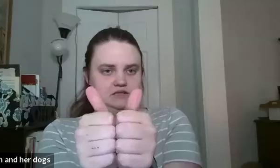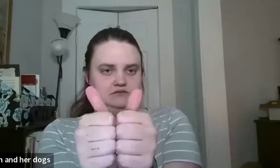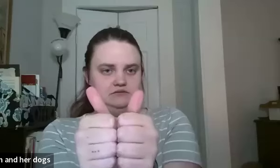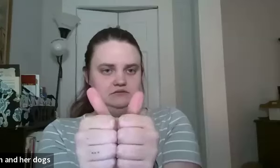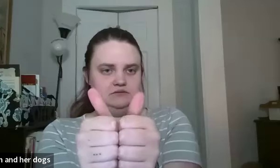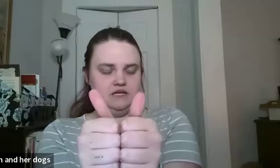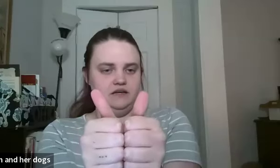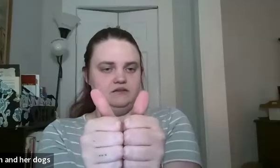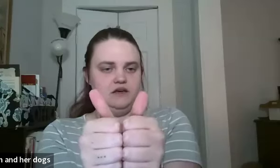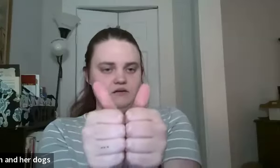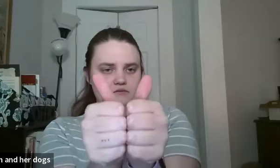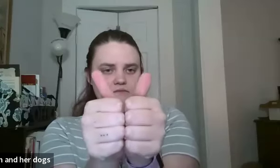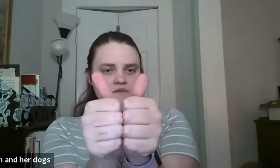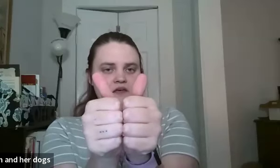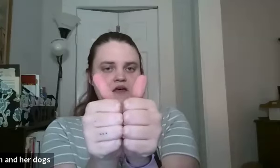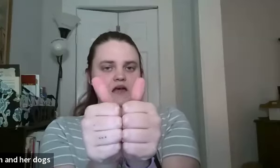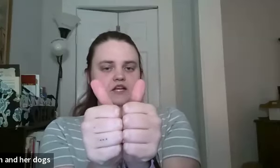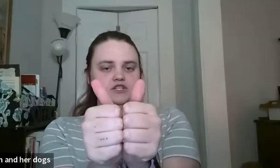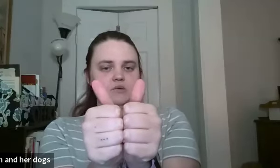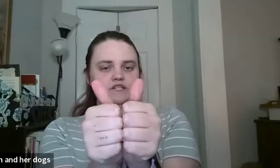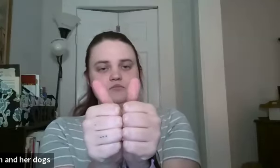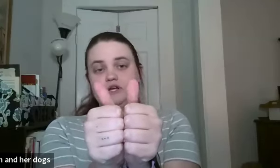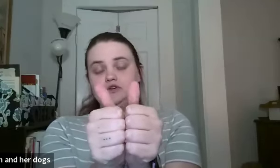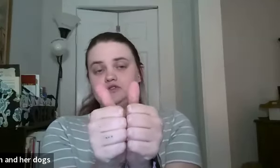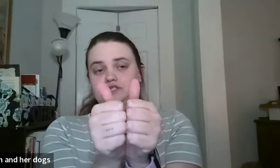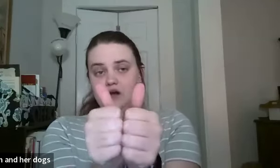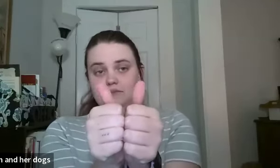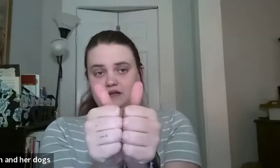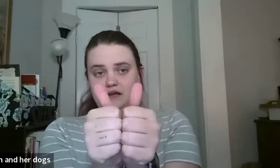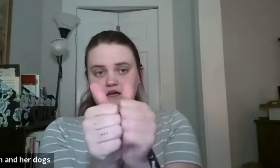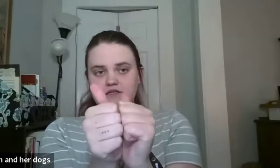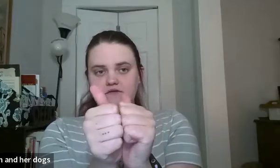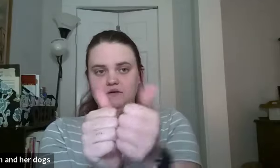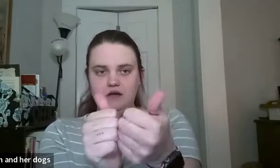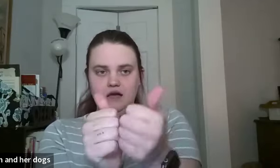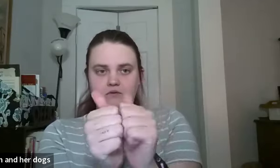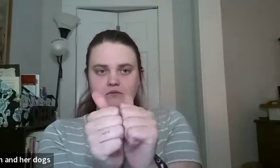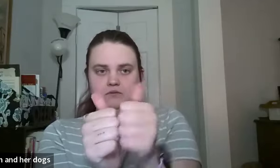touching kind of deal. Yeah. And you're going to bring your dominant hand. How?